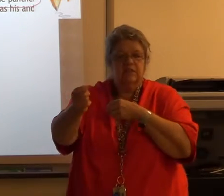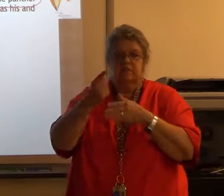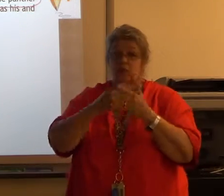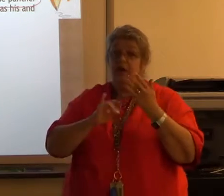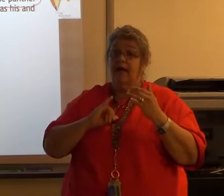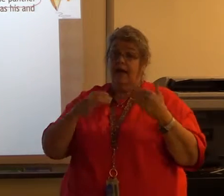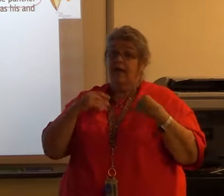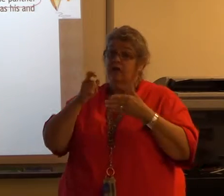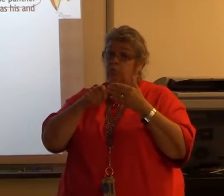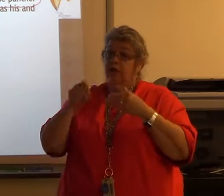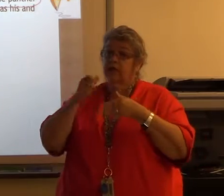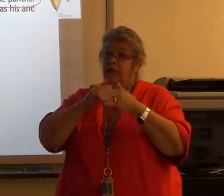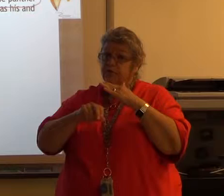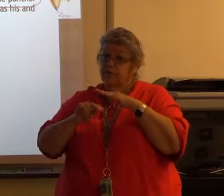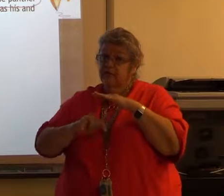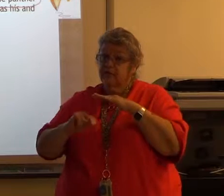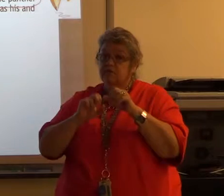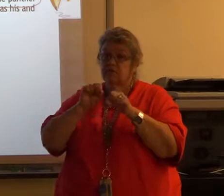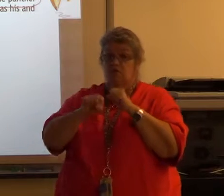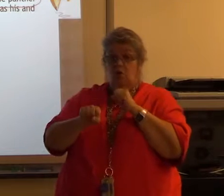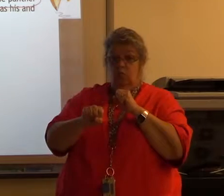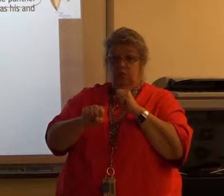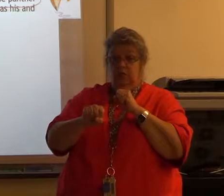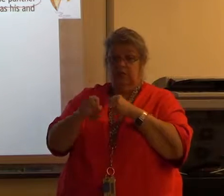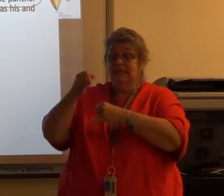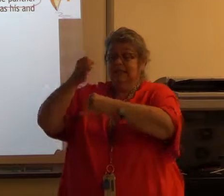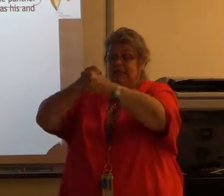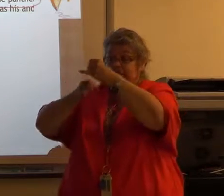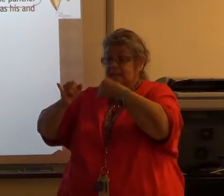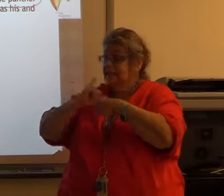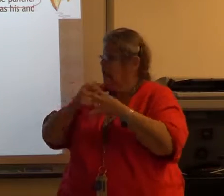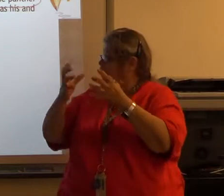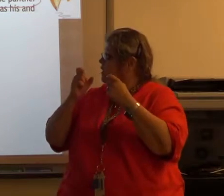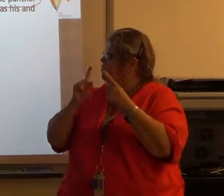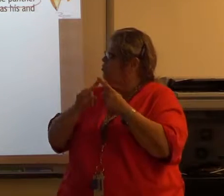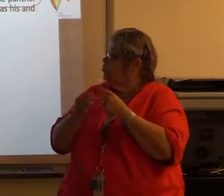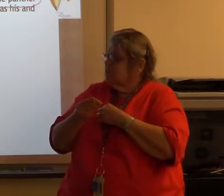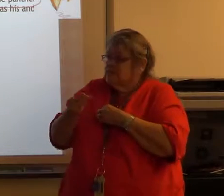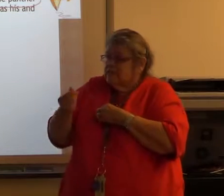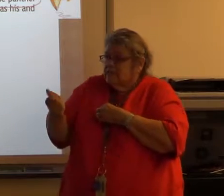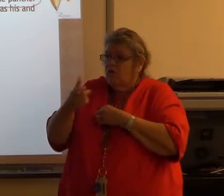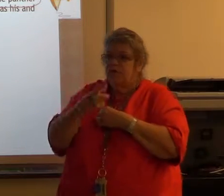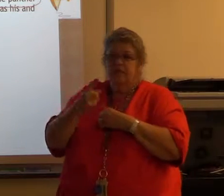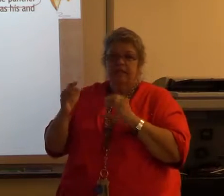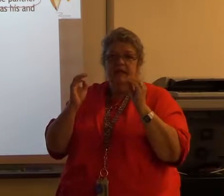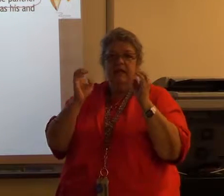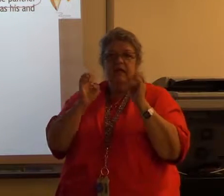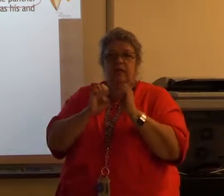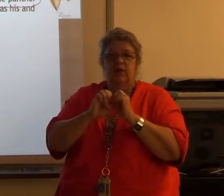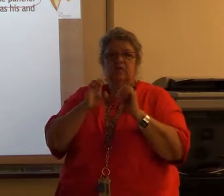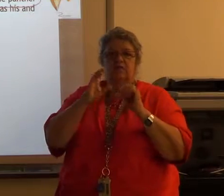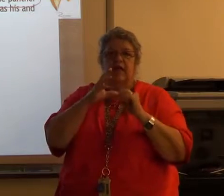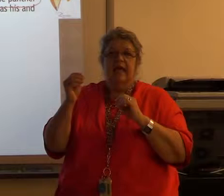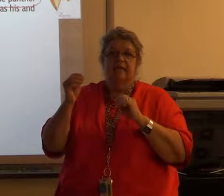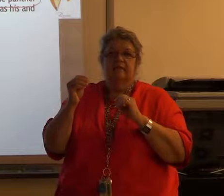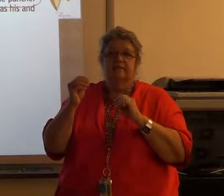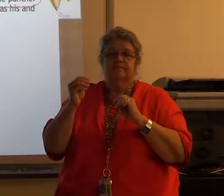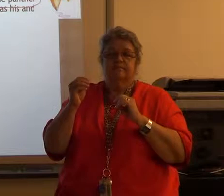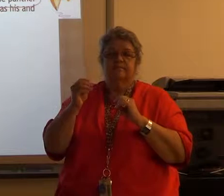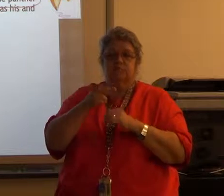had written underneath. So instead, I want you to solve the equation 2x